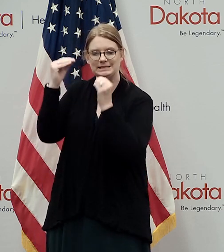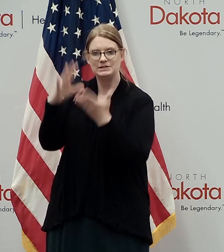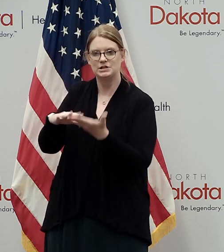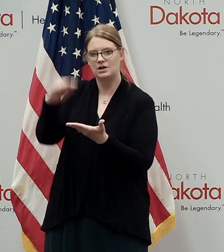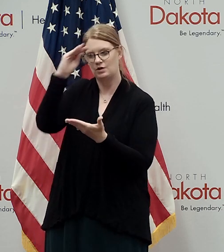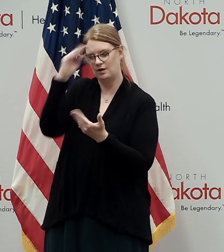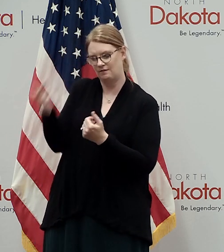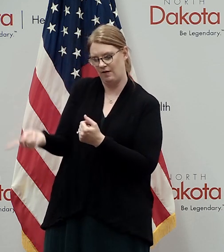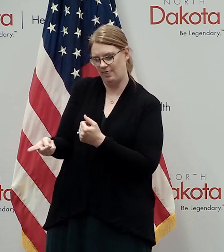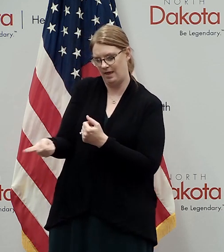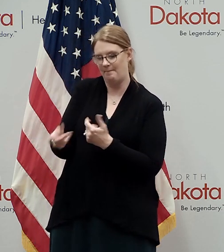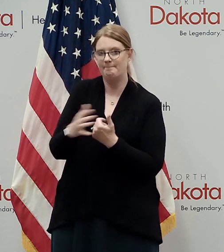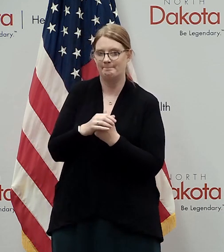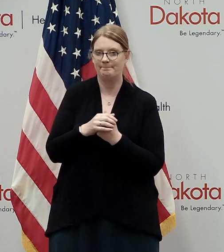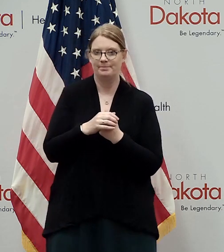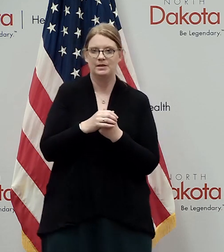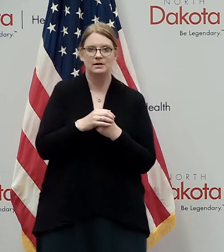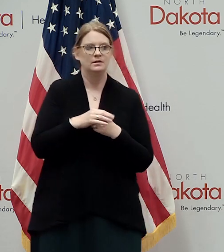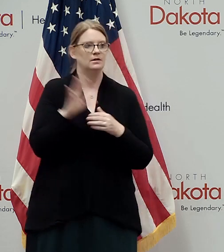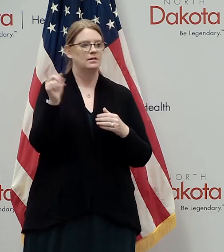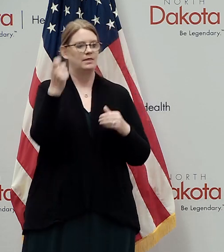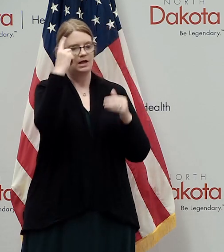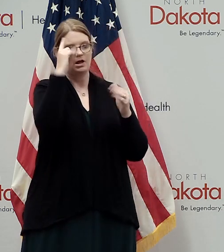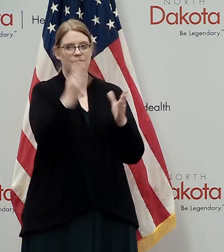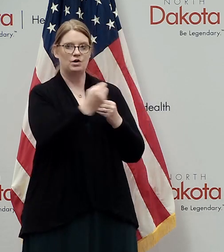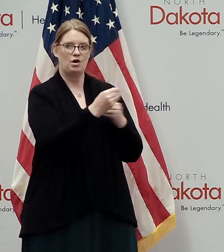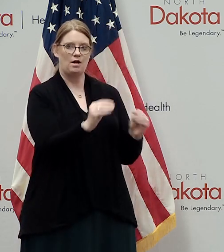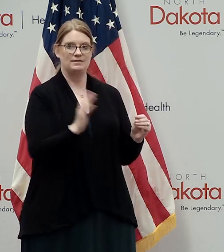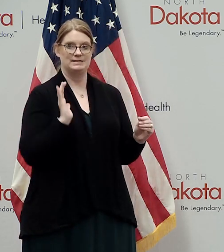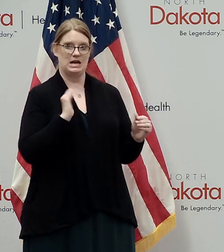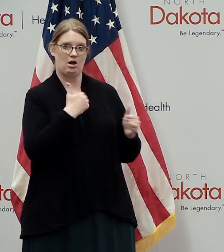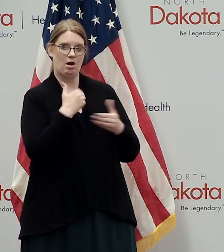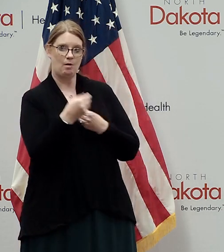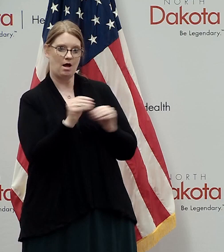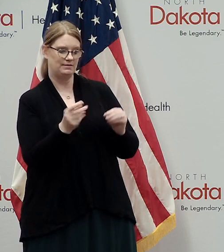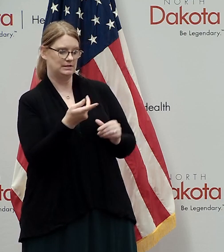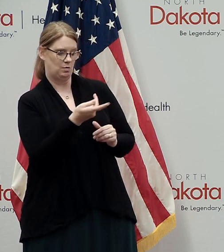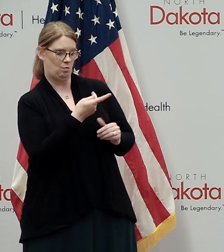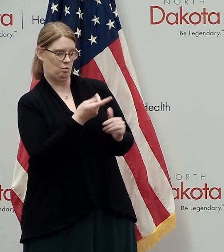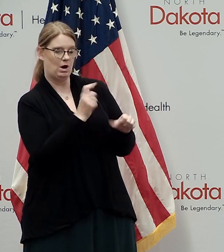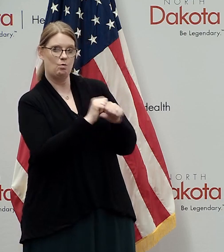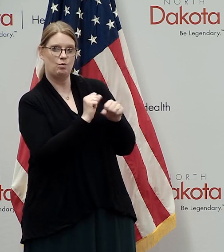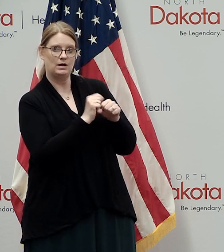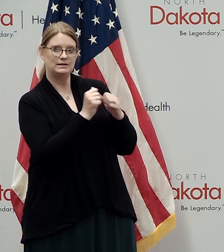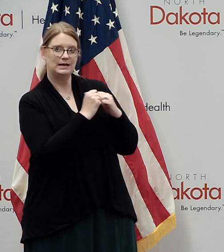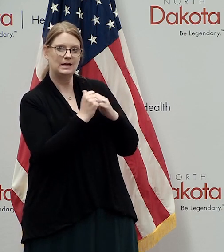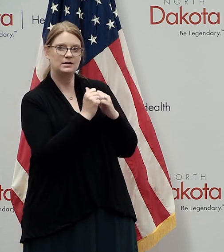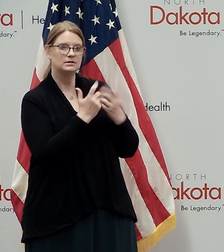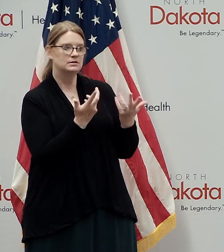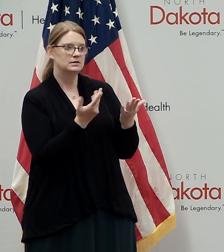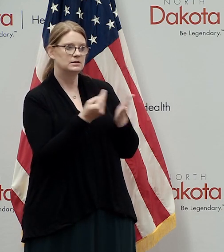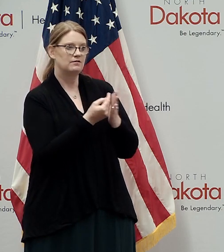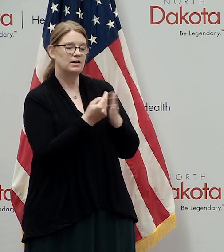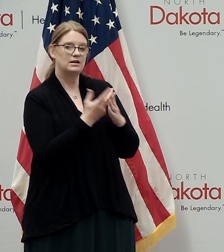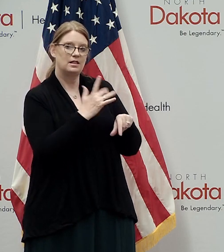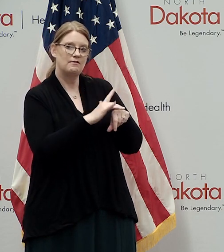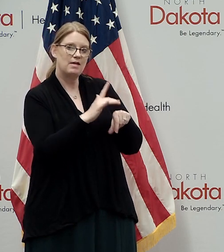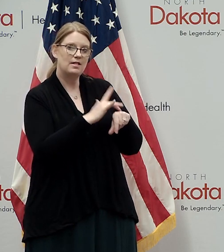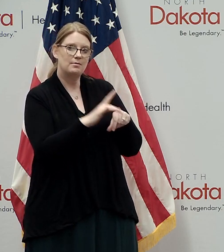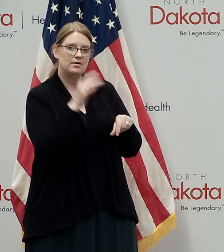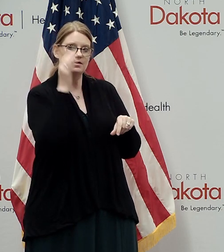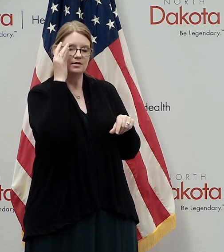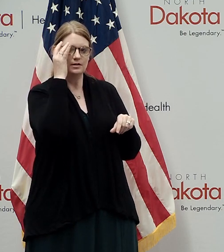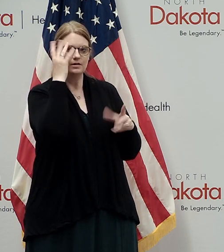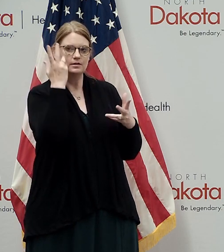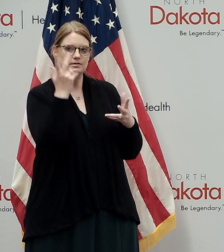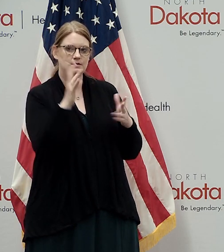for them. How that plan. The governor's office and our office are working together on some of the funding that we have available to us